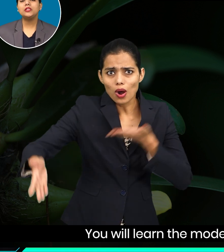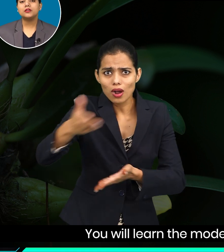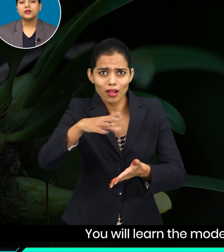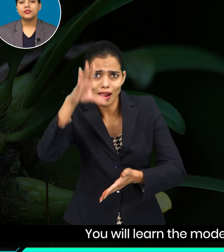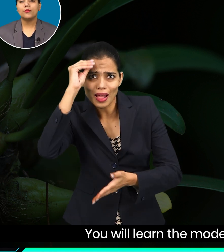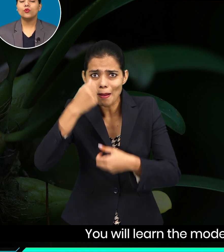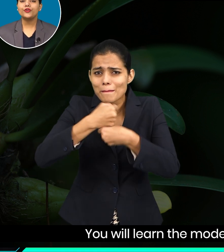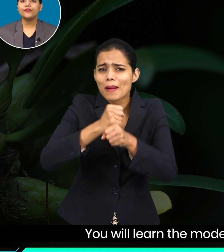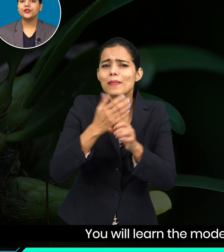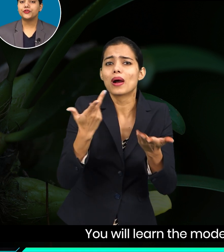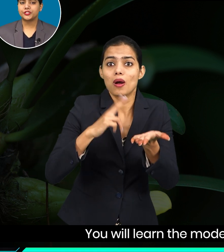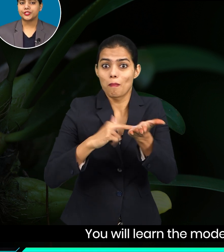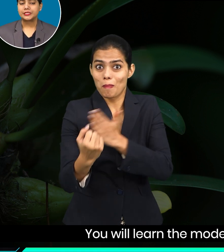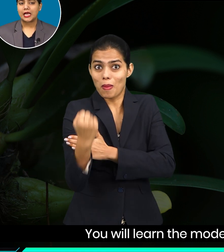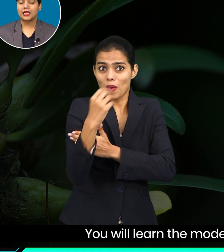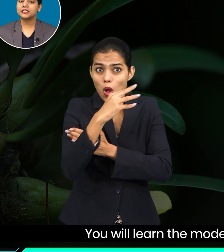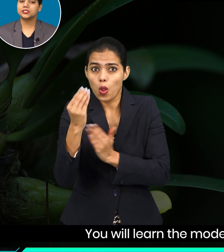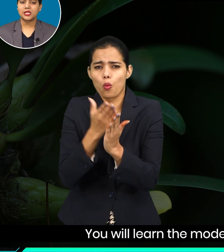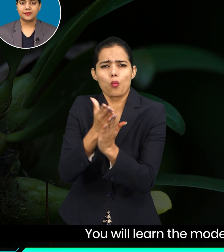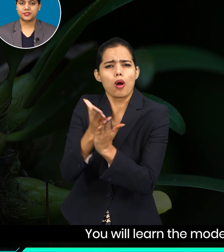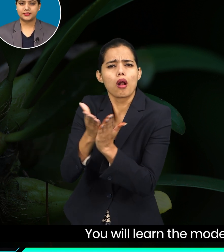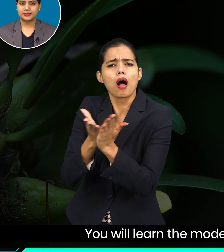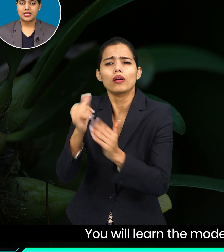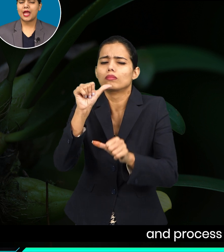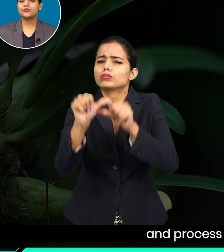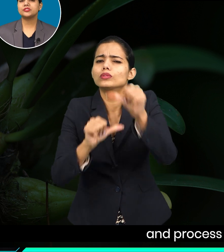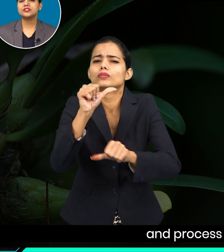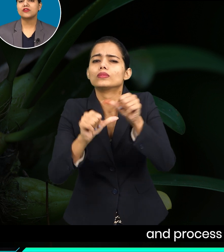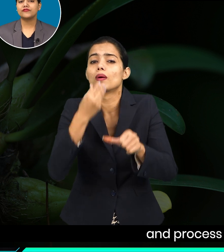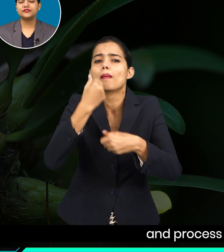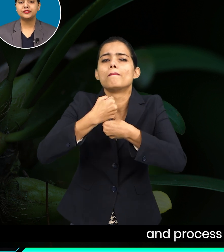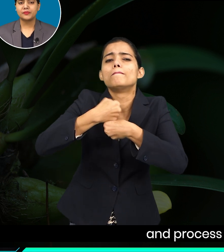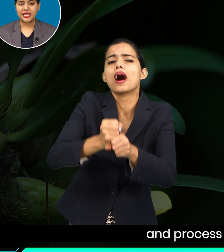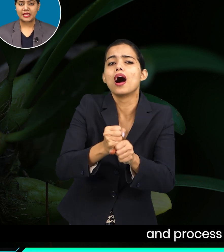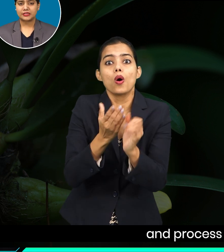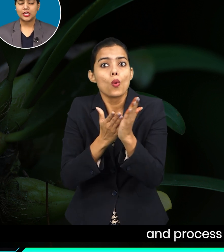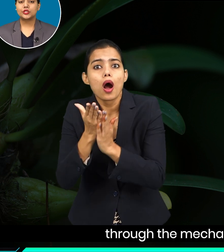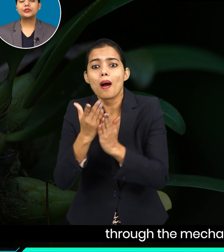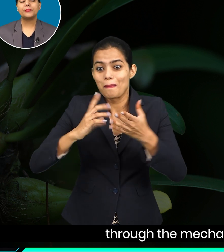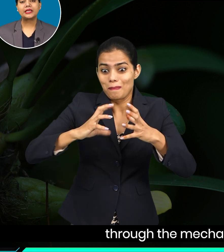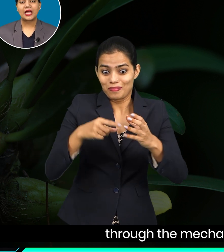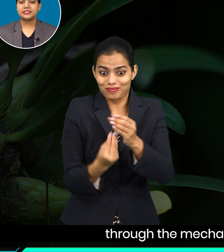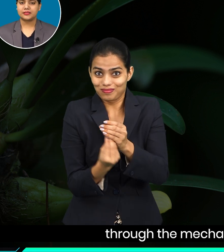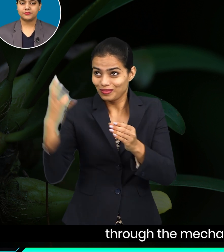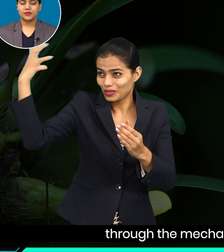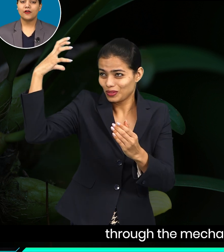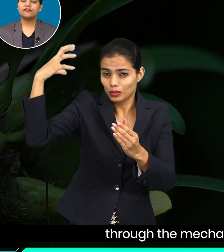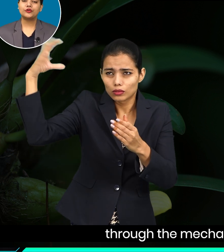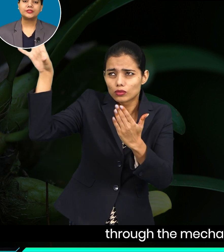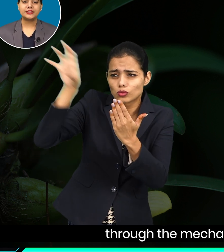You will learn the mode of nutrition and its types and process of food making through the